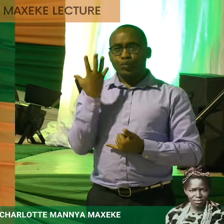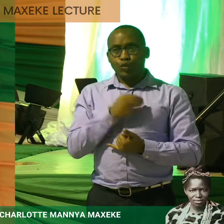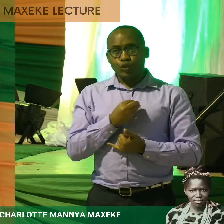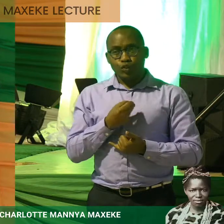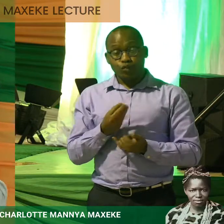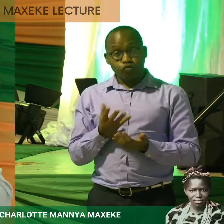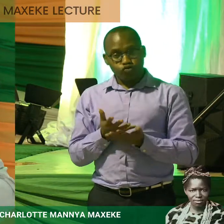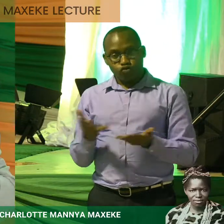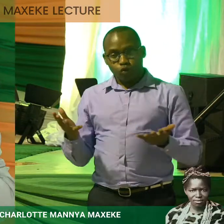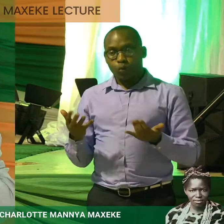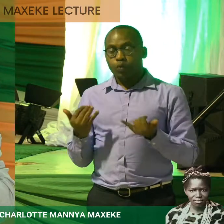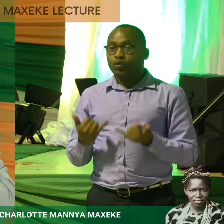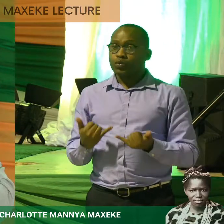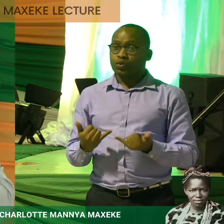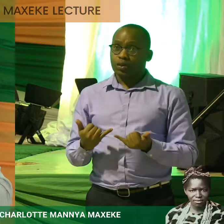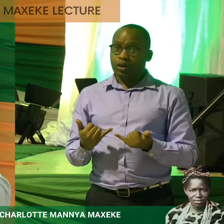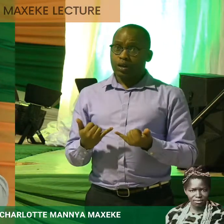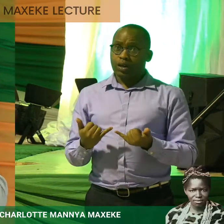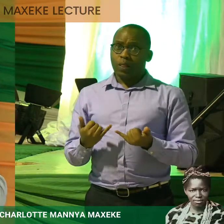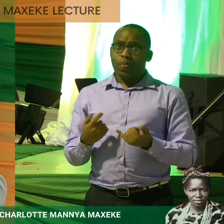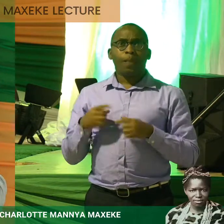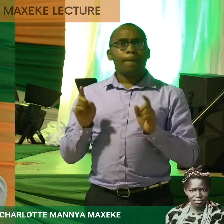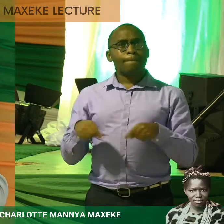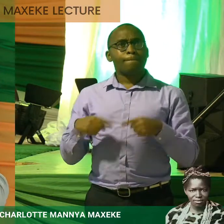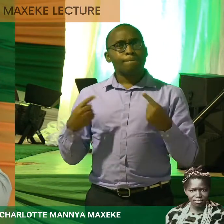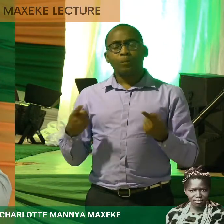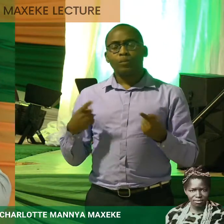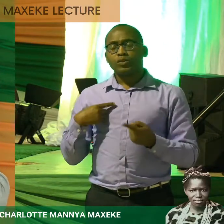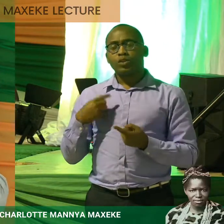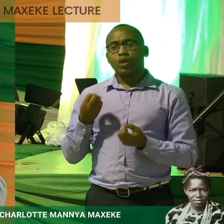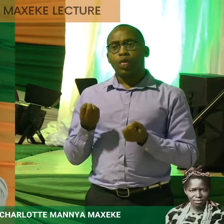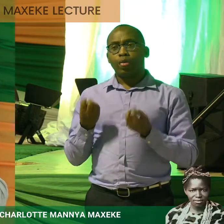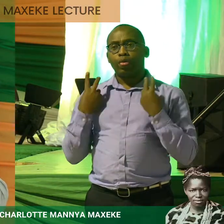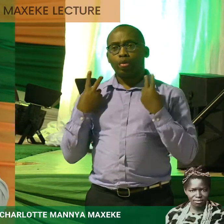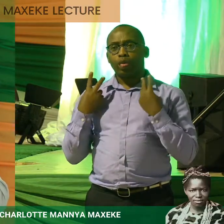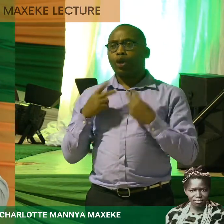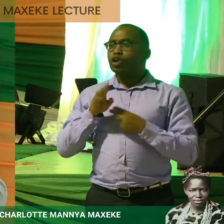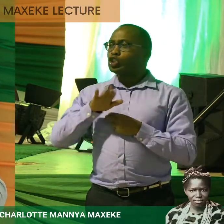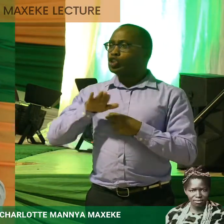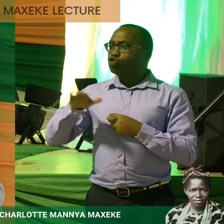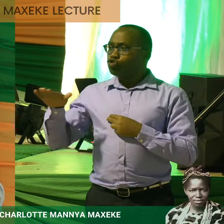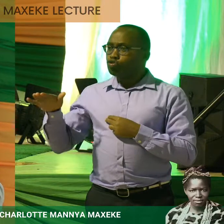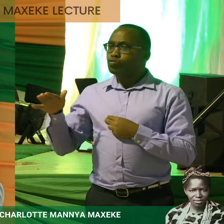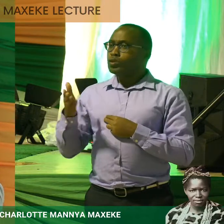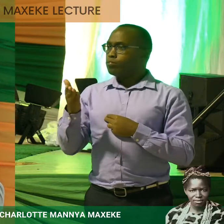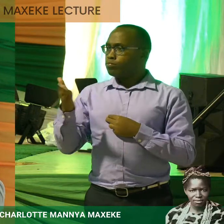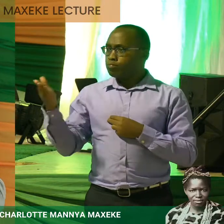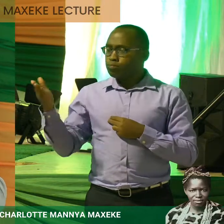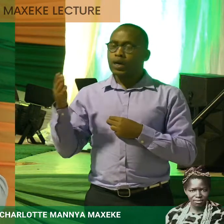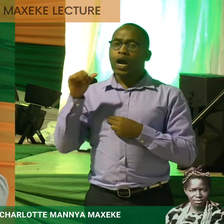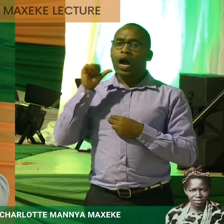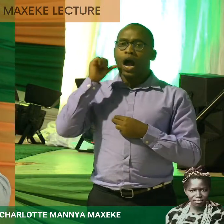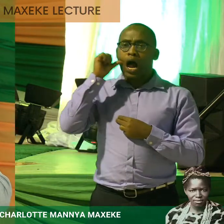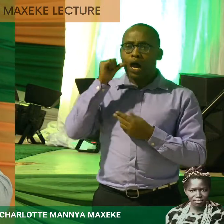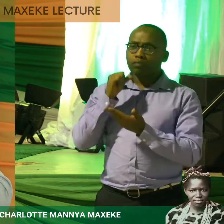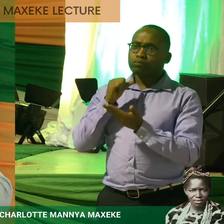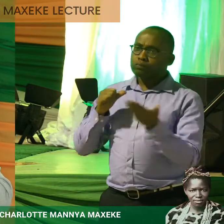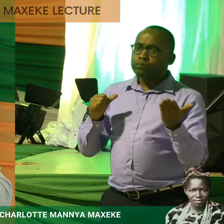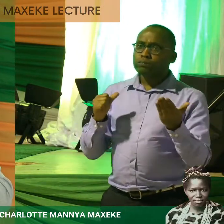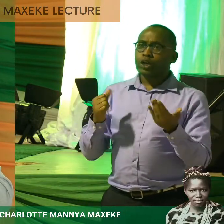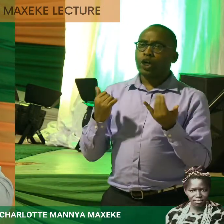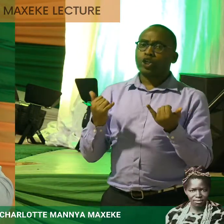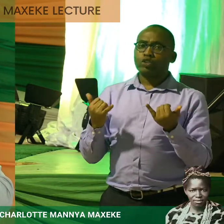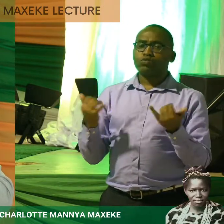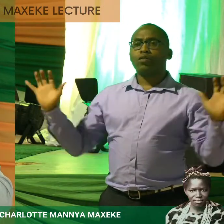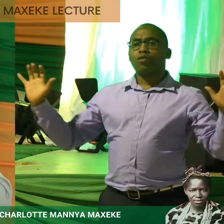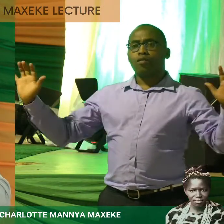yalolu hlobo singalibalanga nokubulela ke abantu nabantwana bathe baphuma